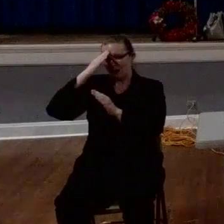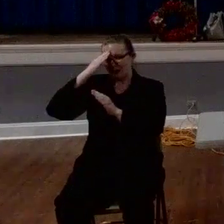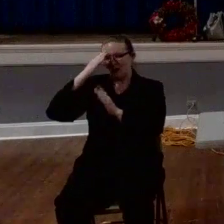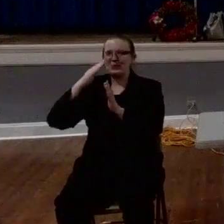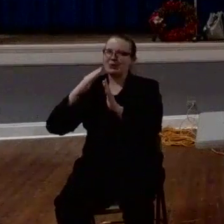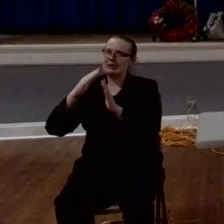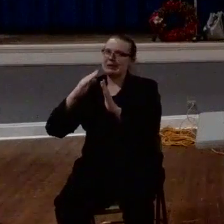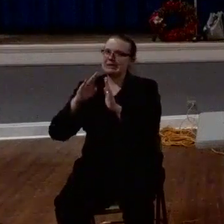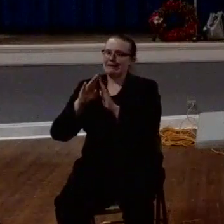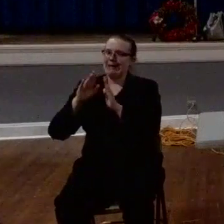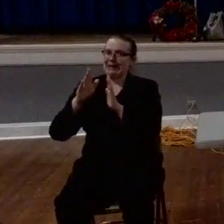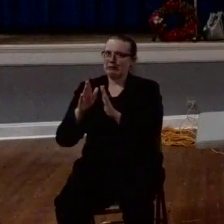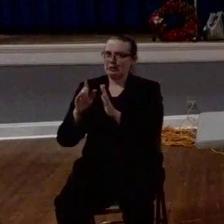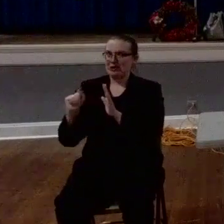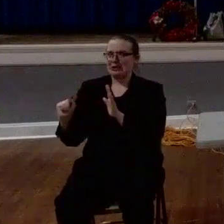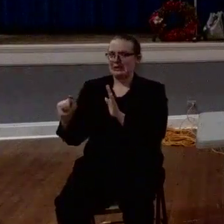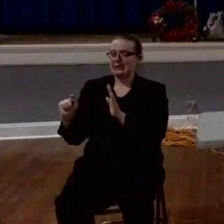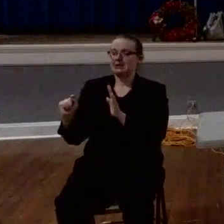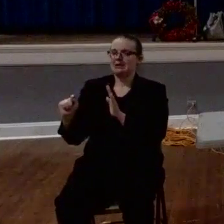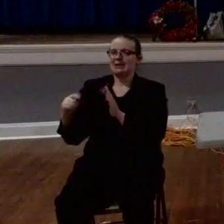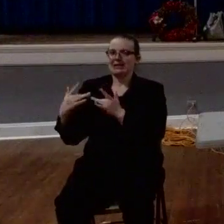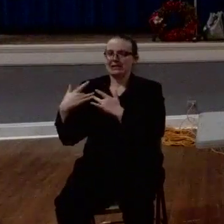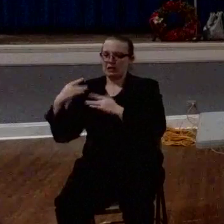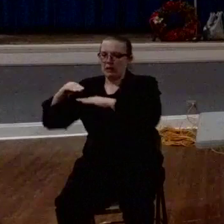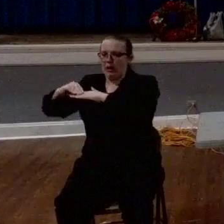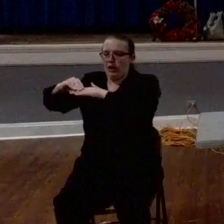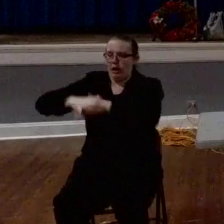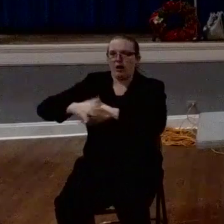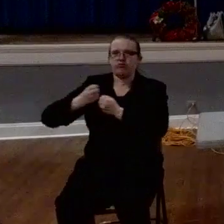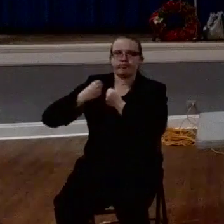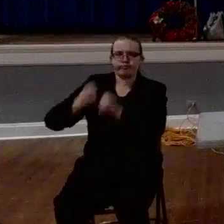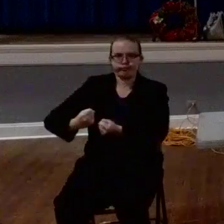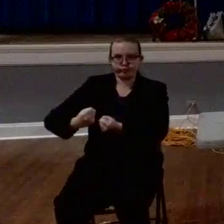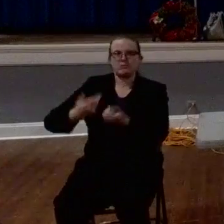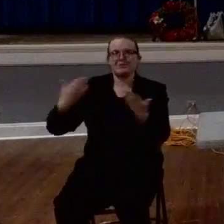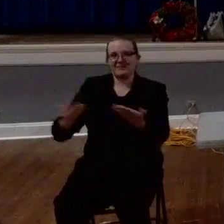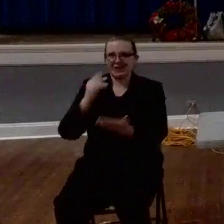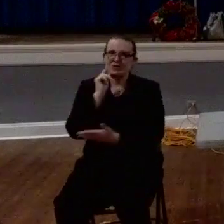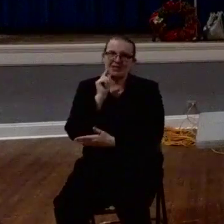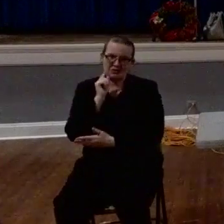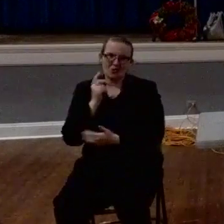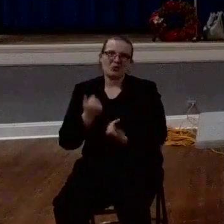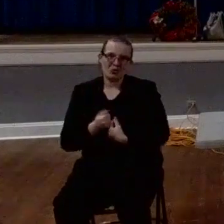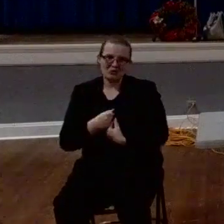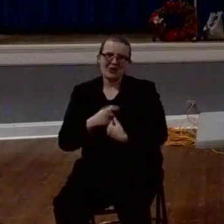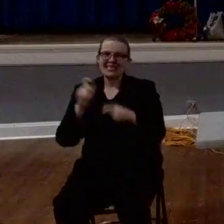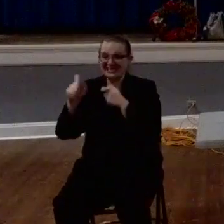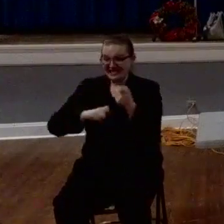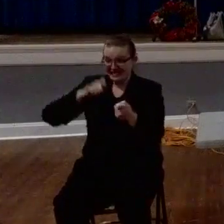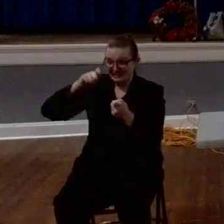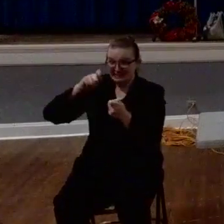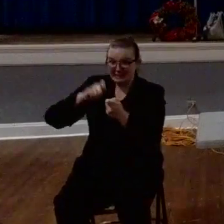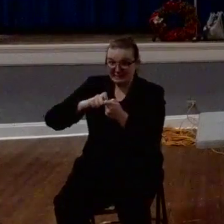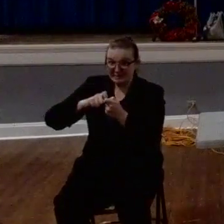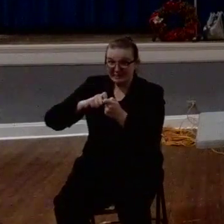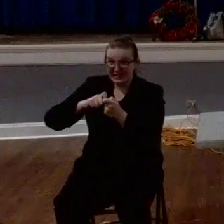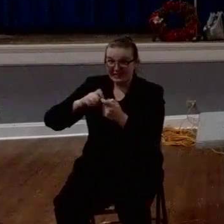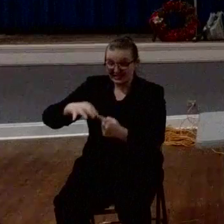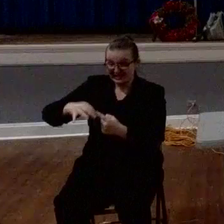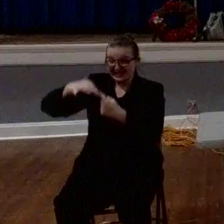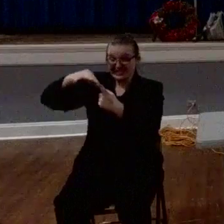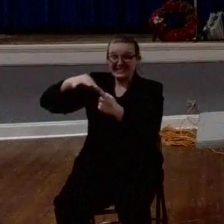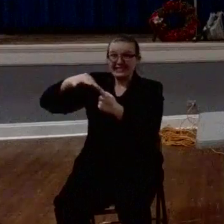developers have a great deal of influence in San Antonio, particularly in the